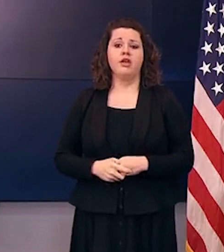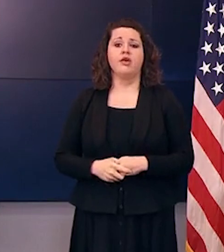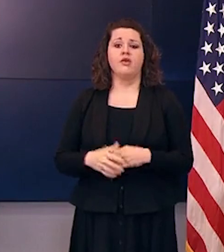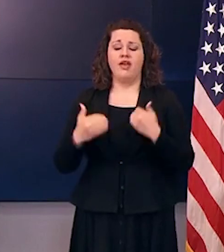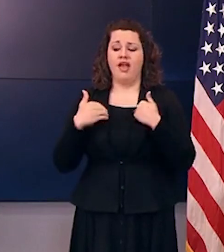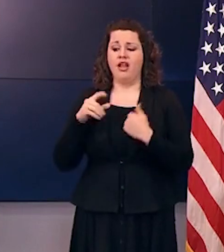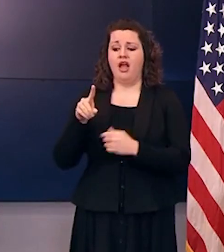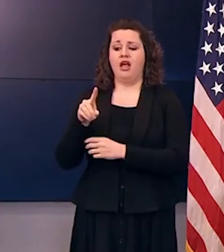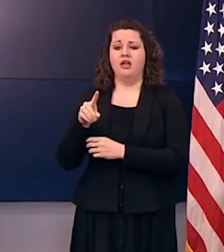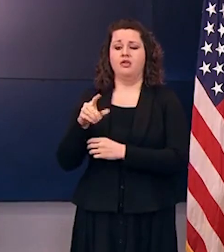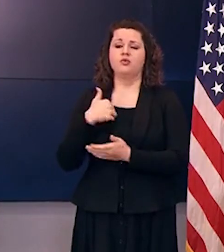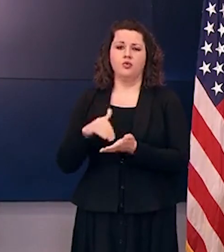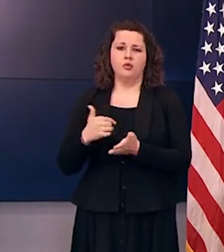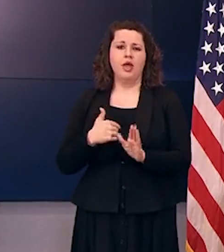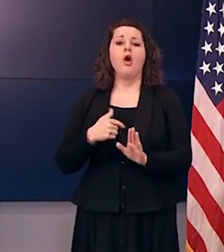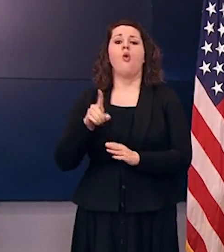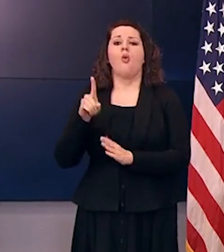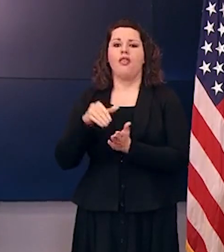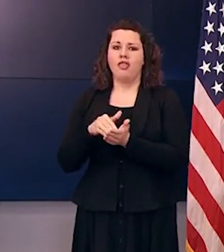had